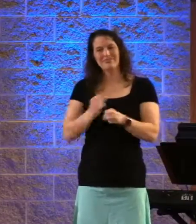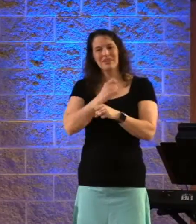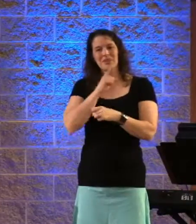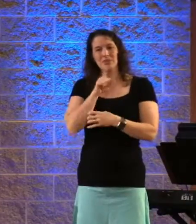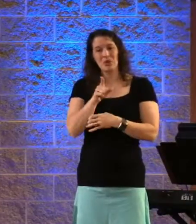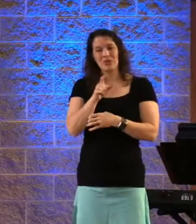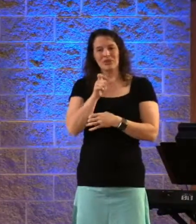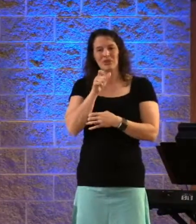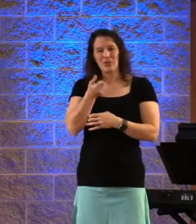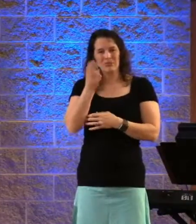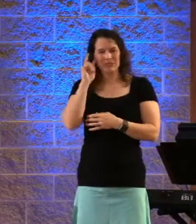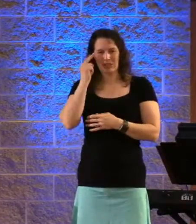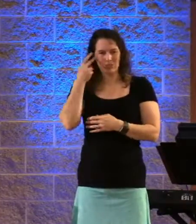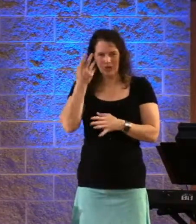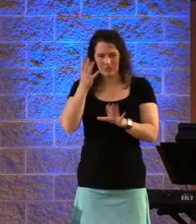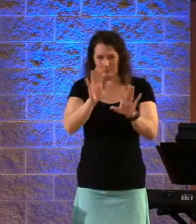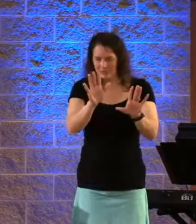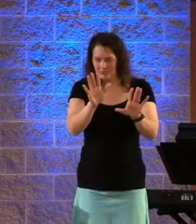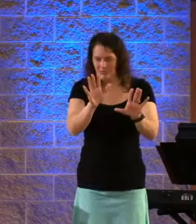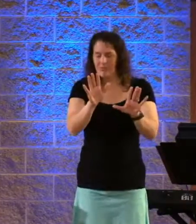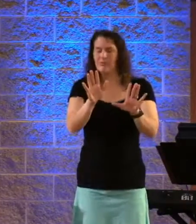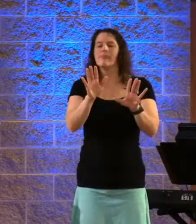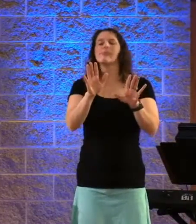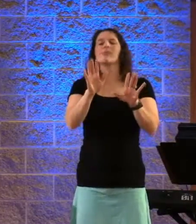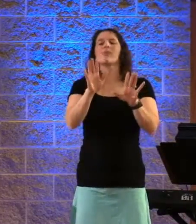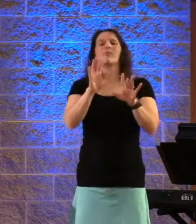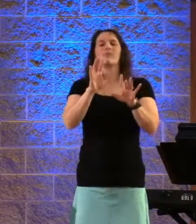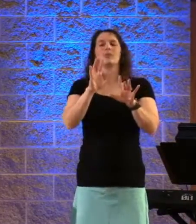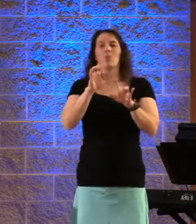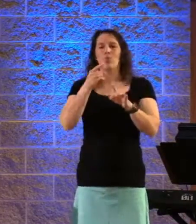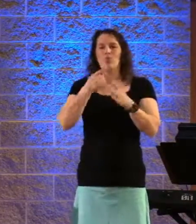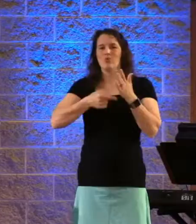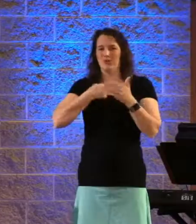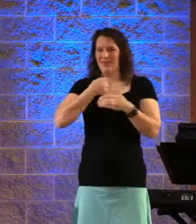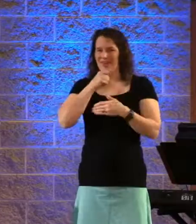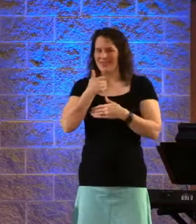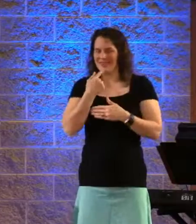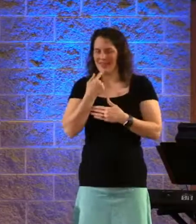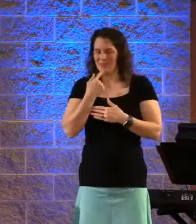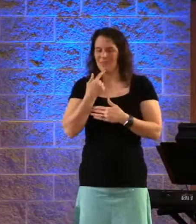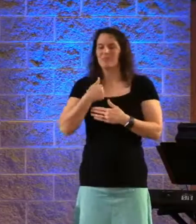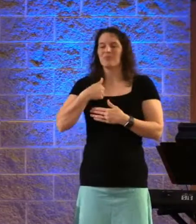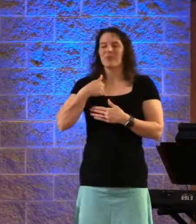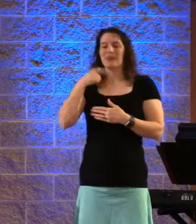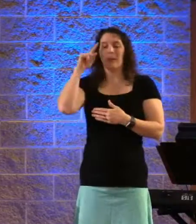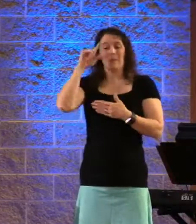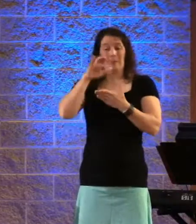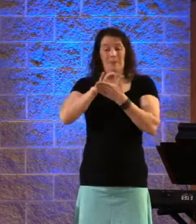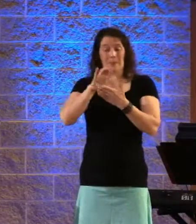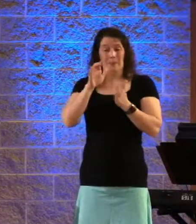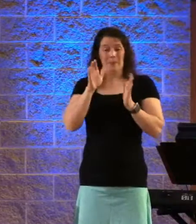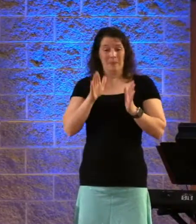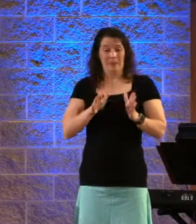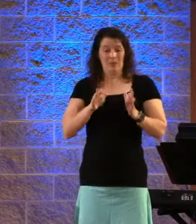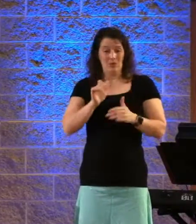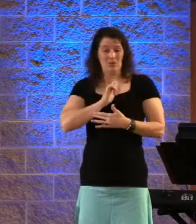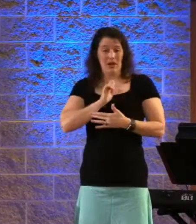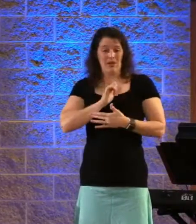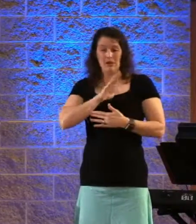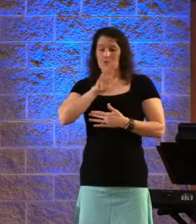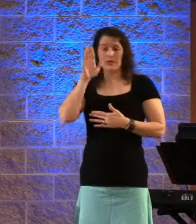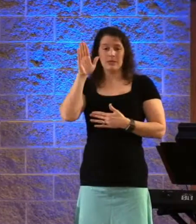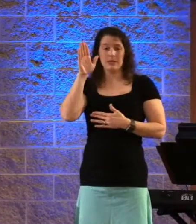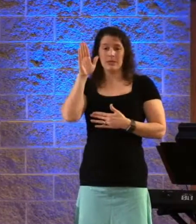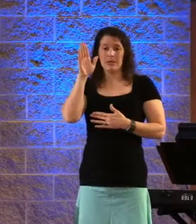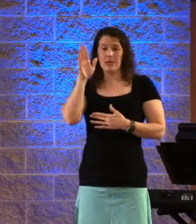don't misunderstand what I've just said and what I'm not saying. As believers, we are to never discipline the one who